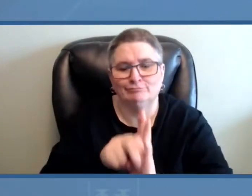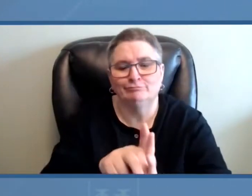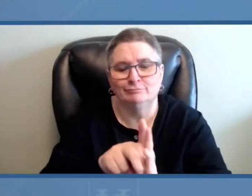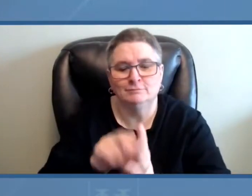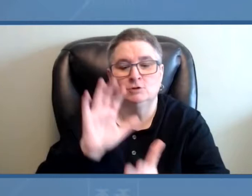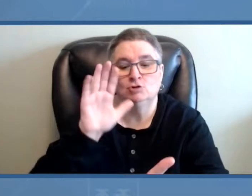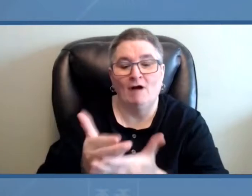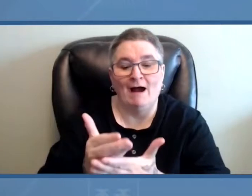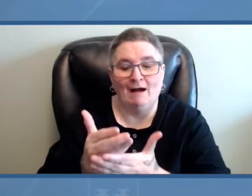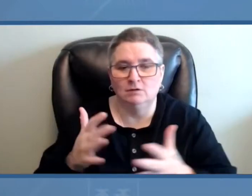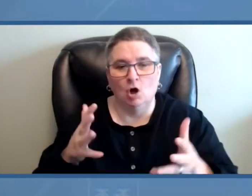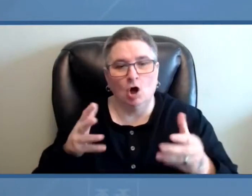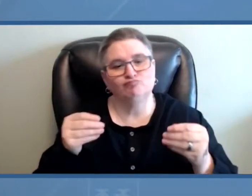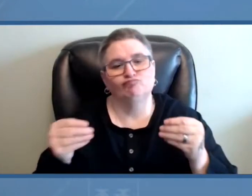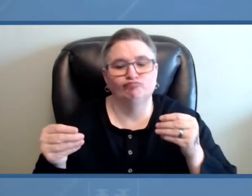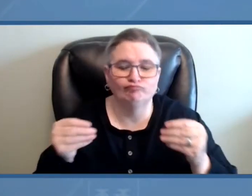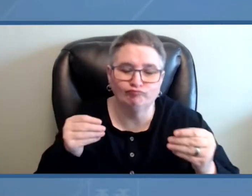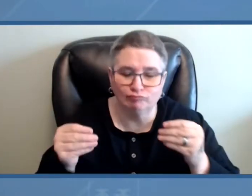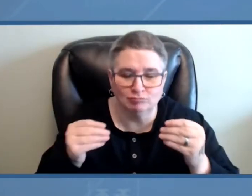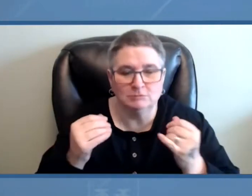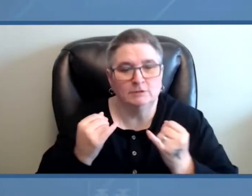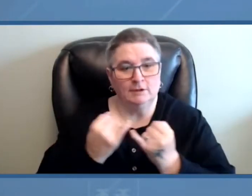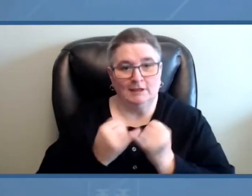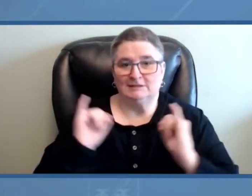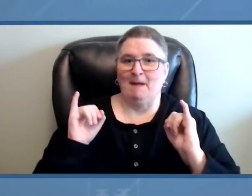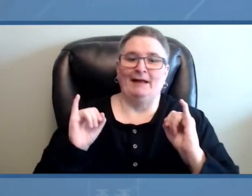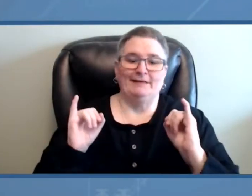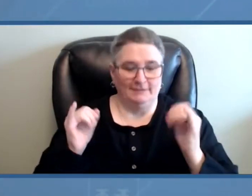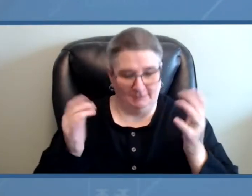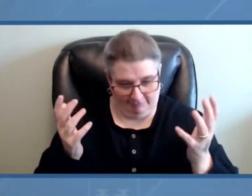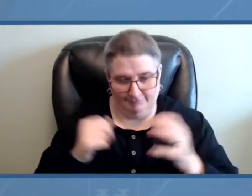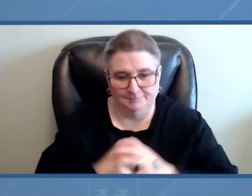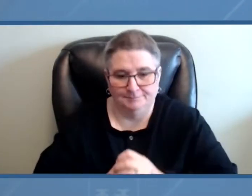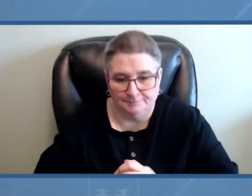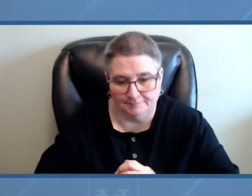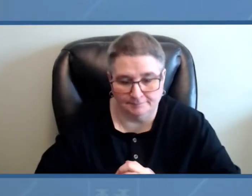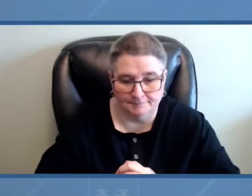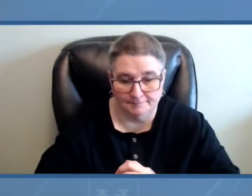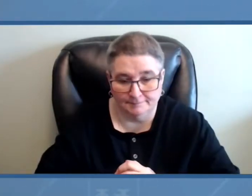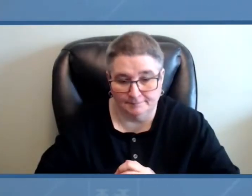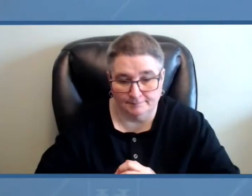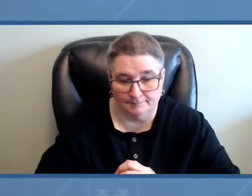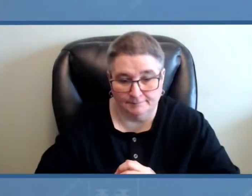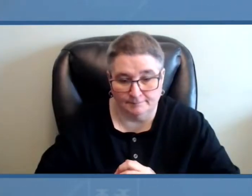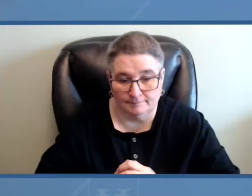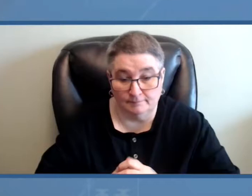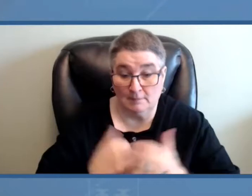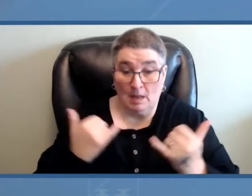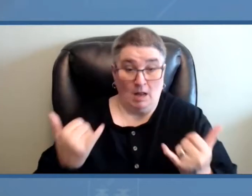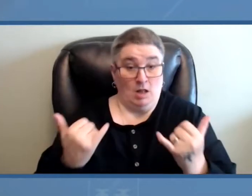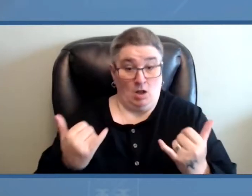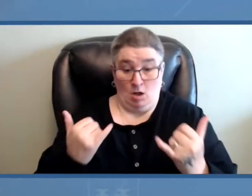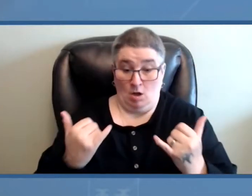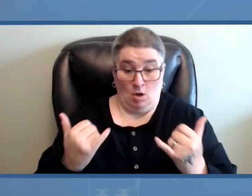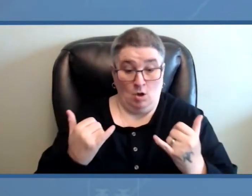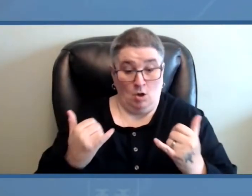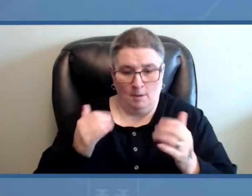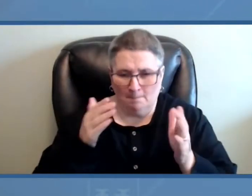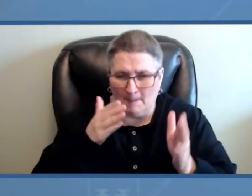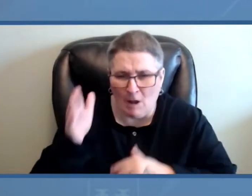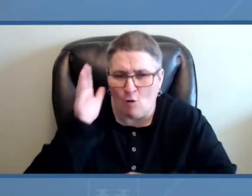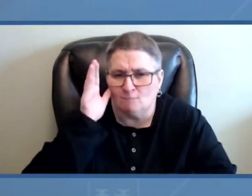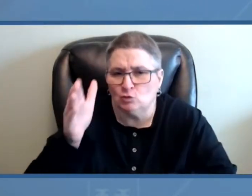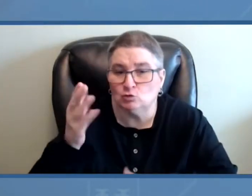with as much flexibility and independence as possible. As we plan for the future,